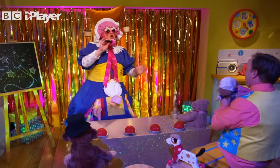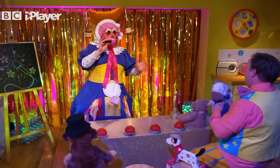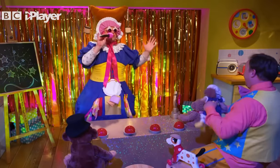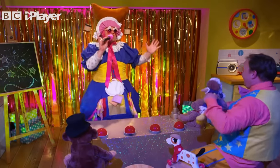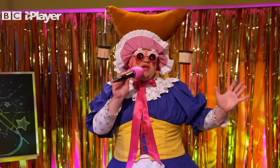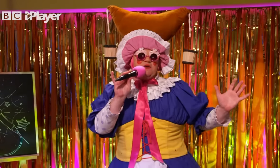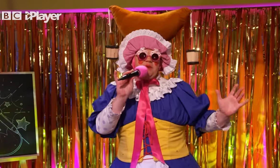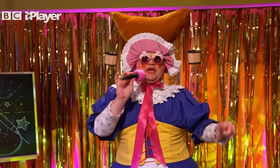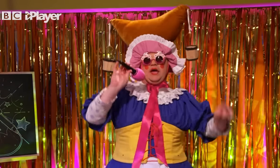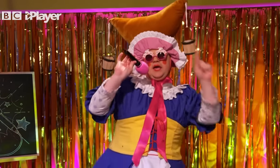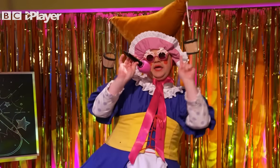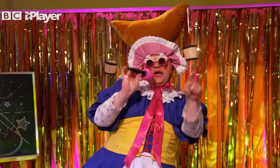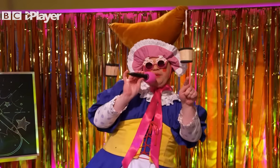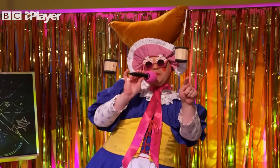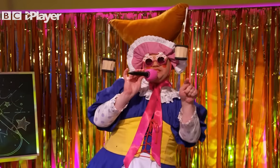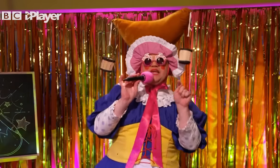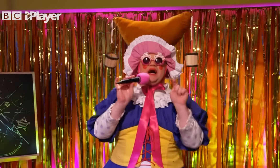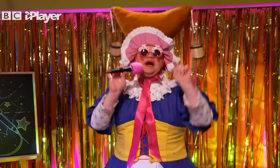You can even be a hip-hop star.